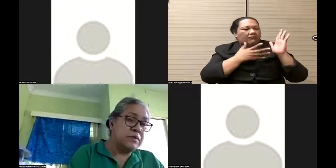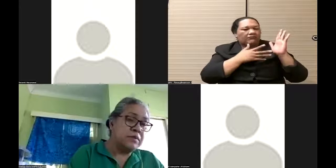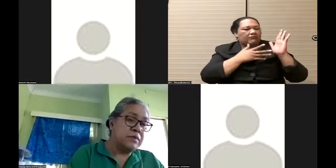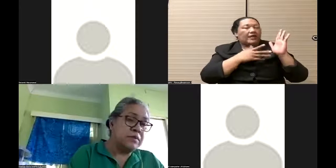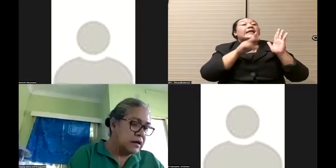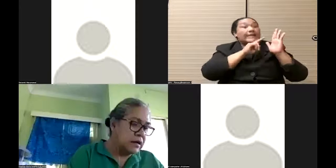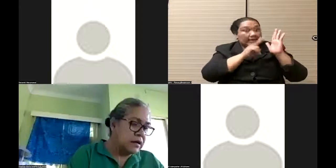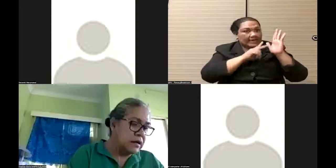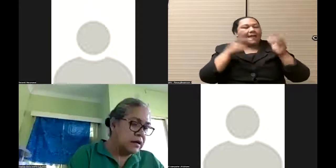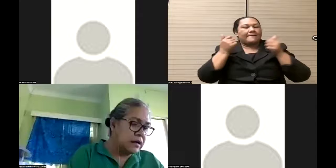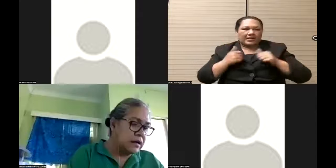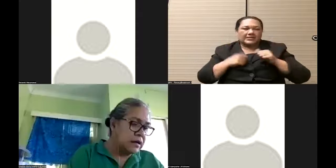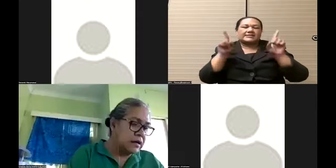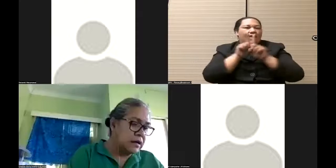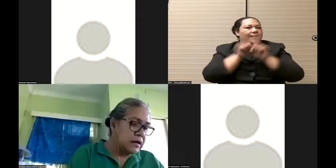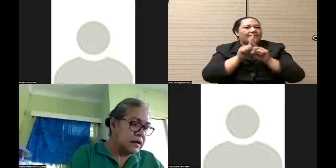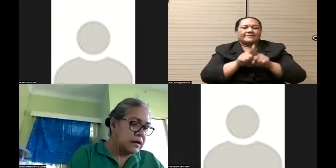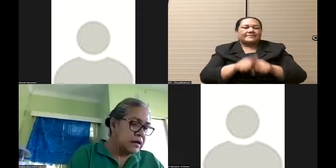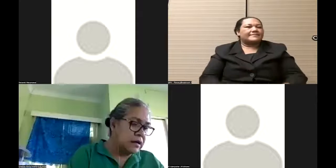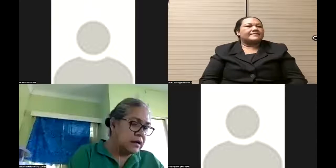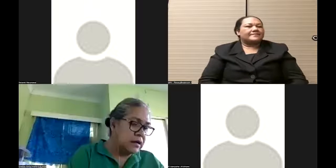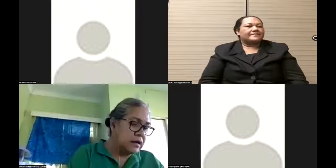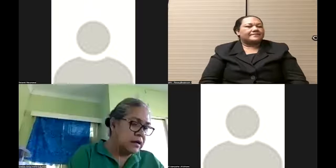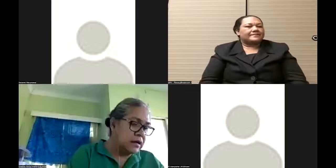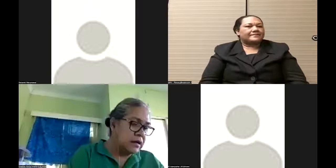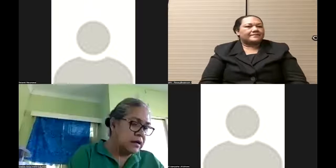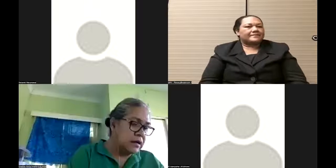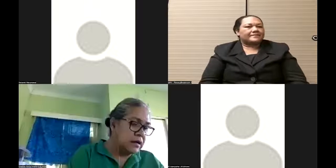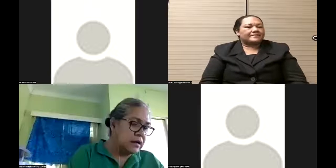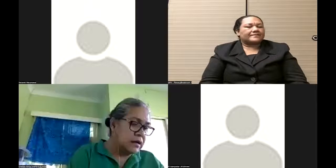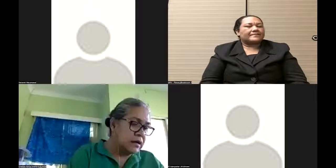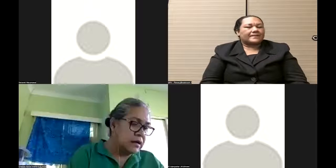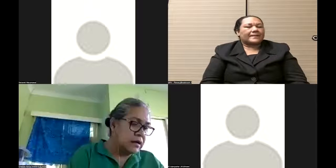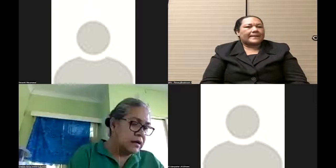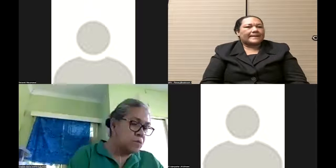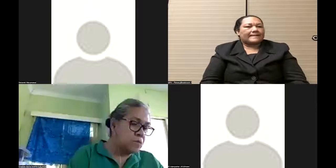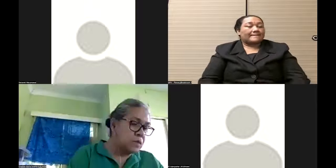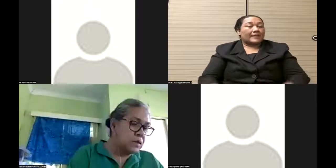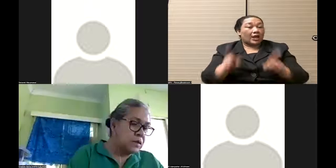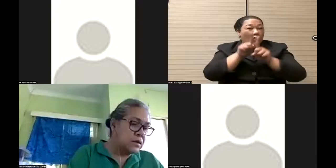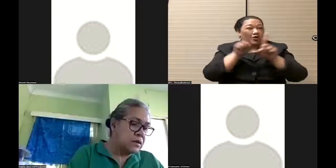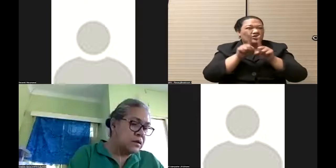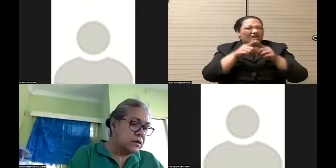implemented. They are also looking into the economic and social